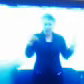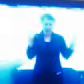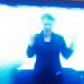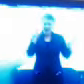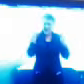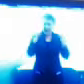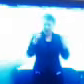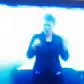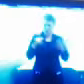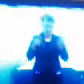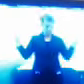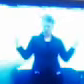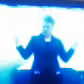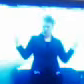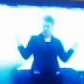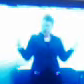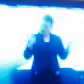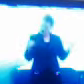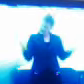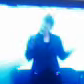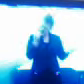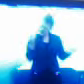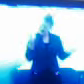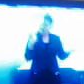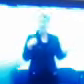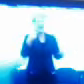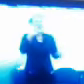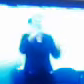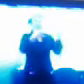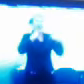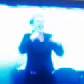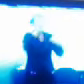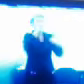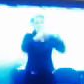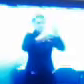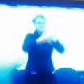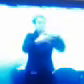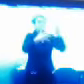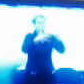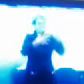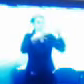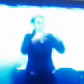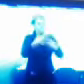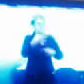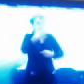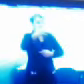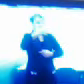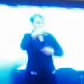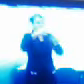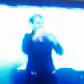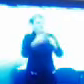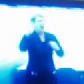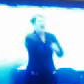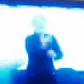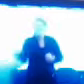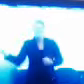birds. And the bird said, "Whoa, cat, you are really fat. What have you been eating?" And the cat said, "I